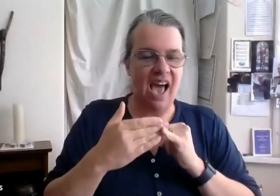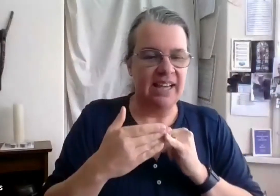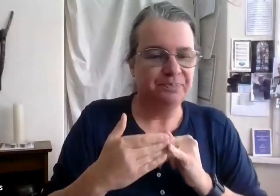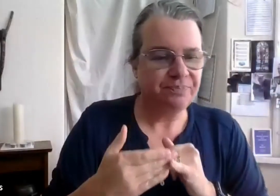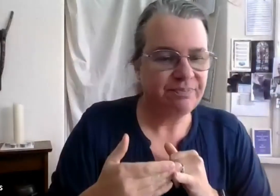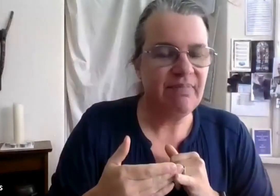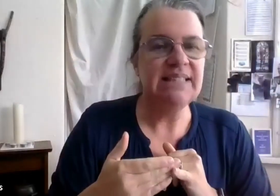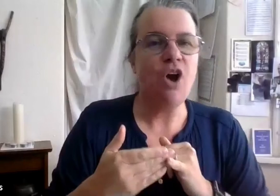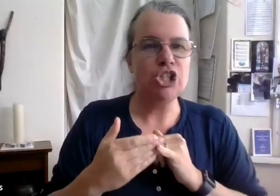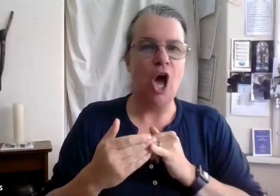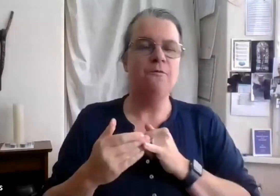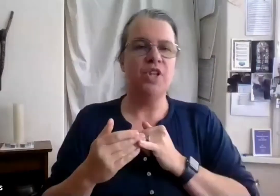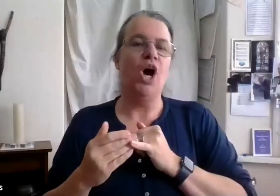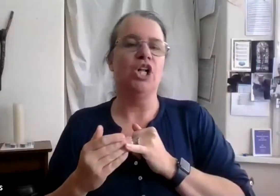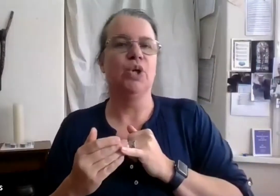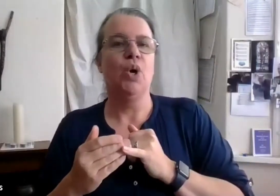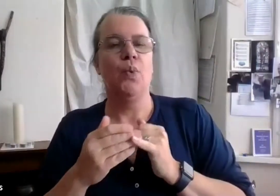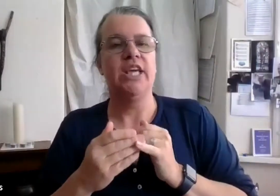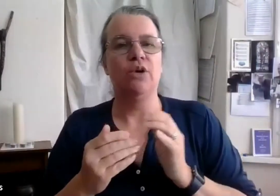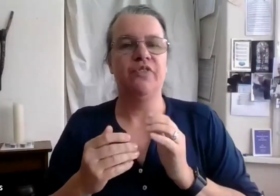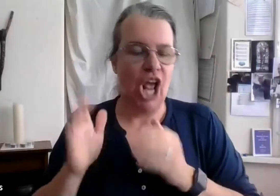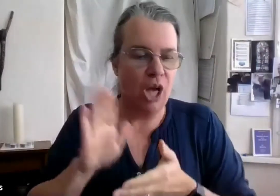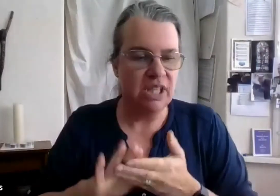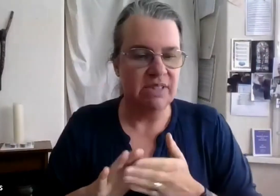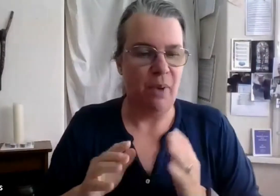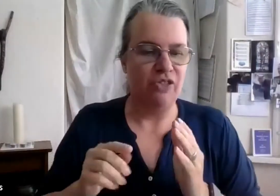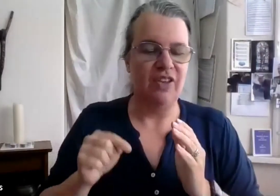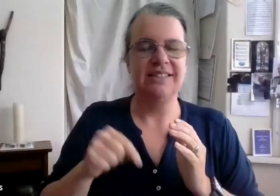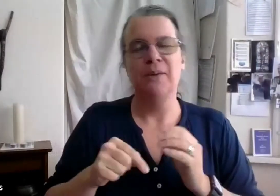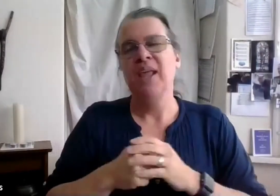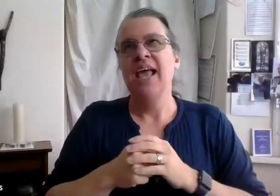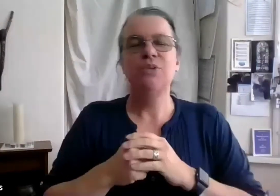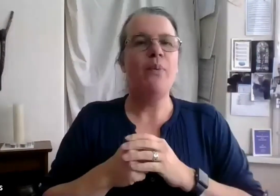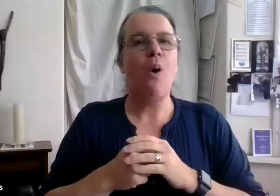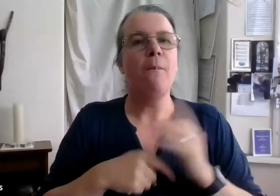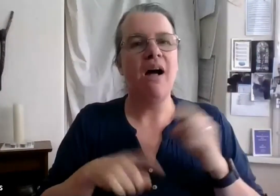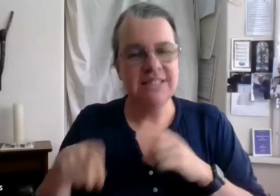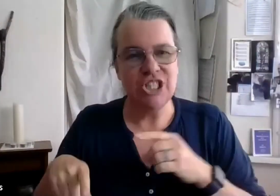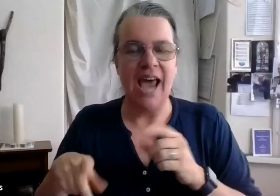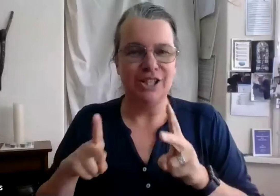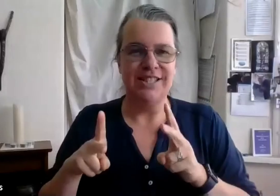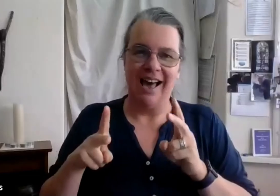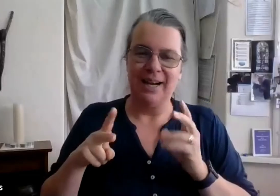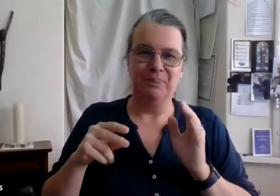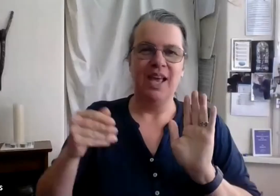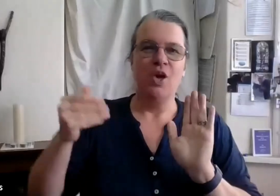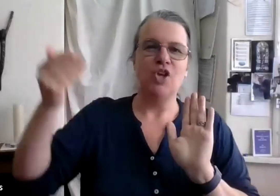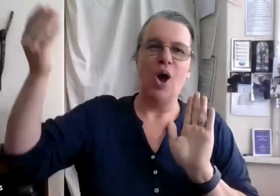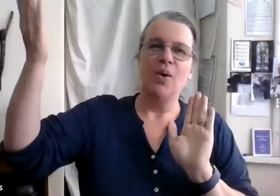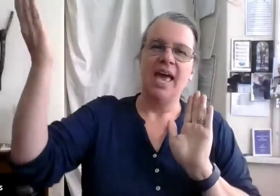last sign is God's own for the world. We use for the closing responses. It's what we call multi-channel